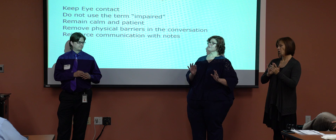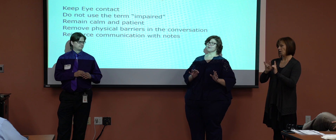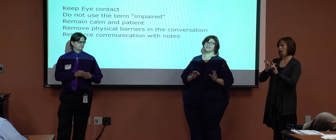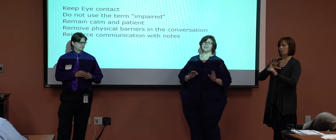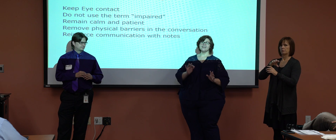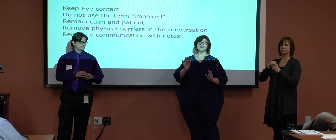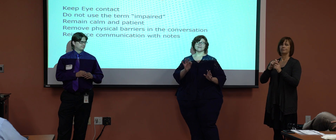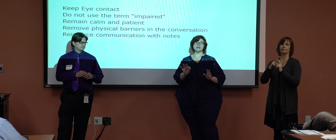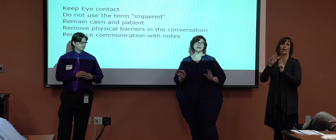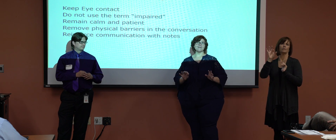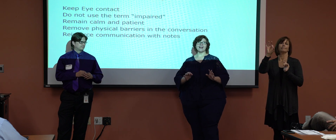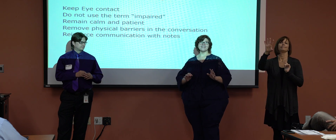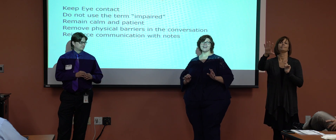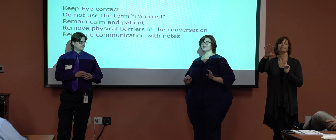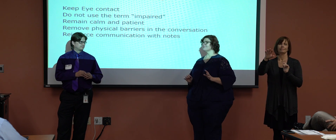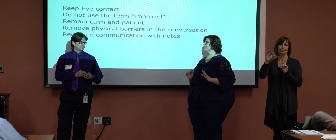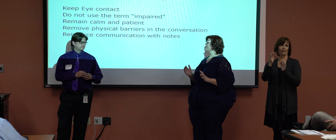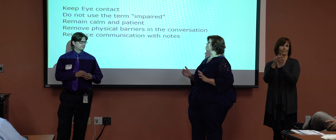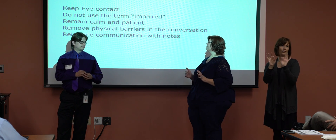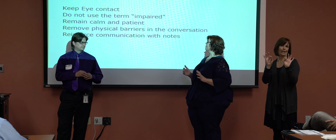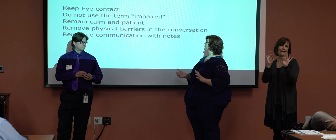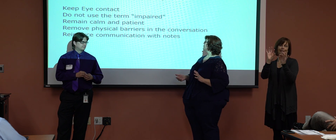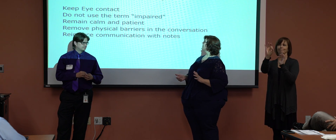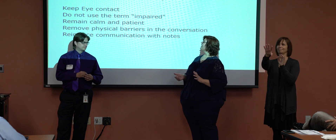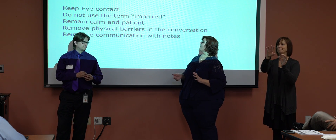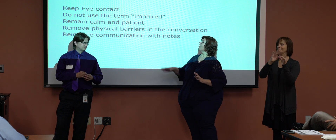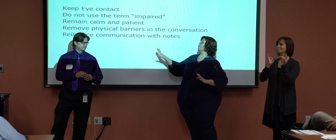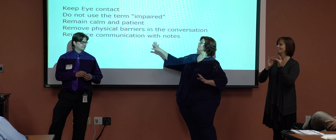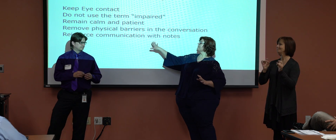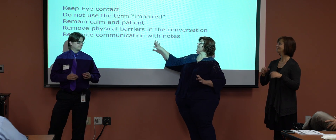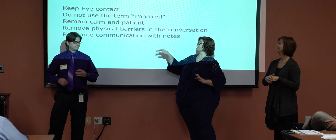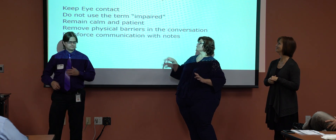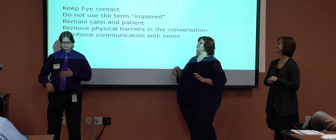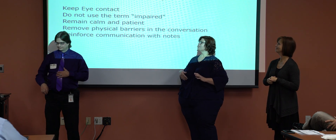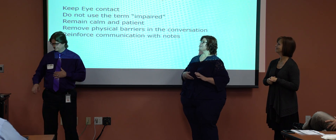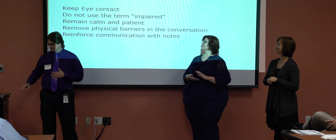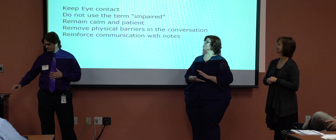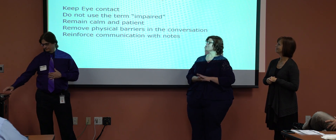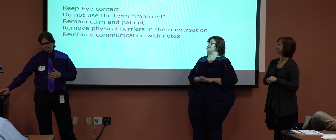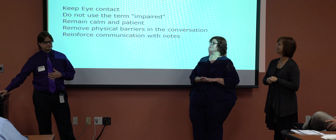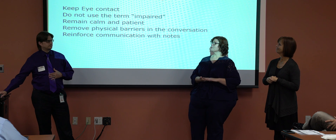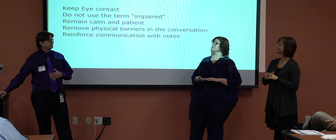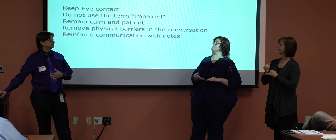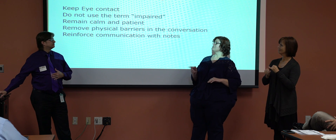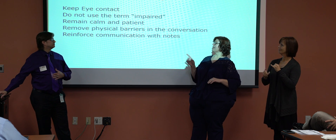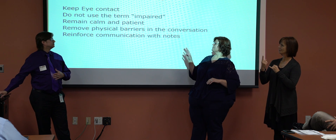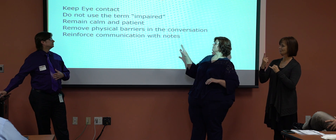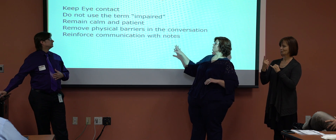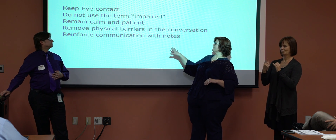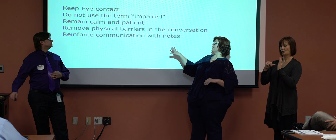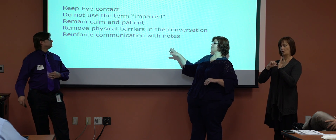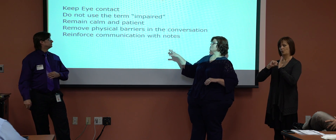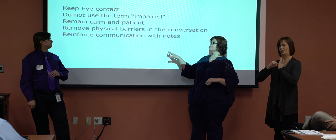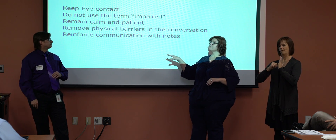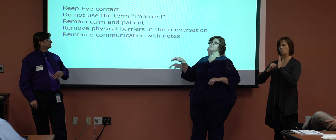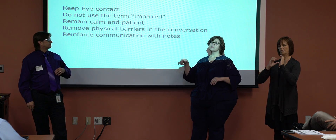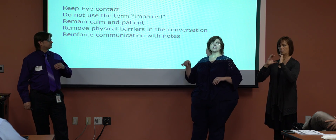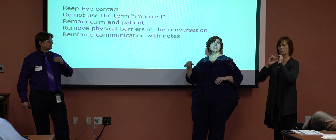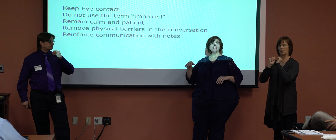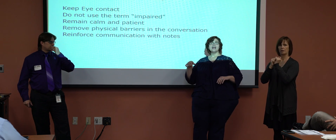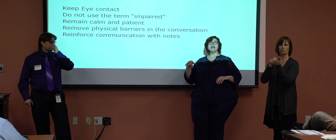That was a freebie right there. We'll keep moving. Oh, the last one on here is reinforced communication with